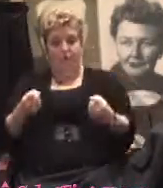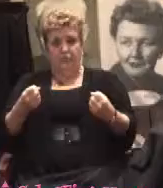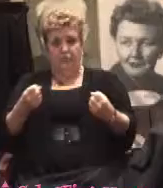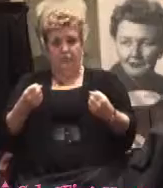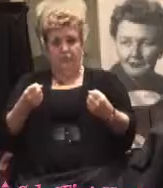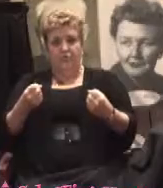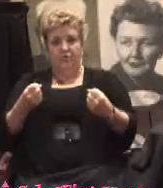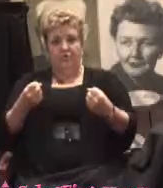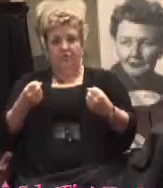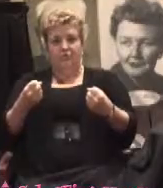born.